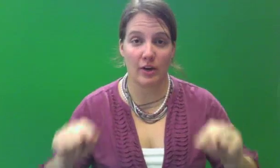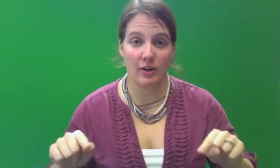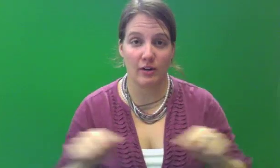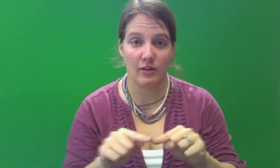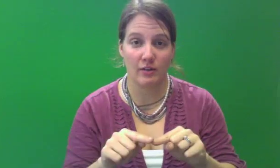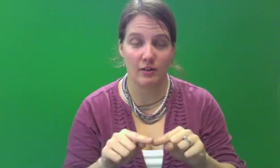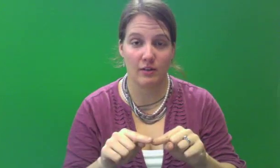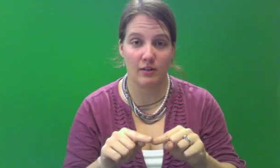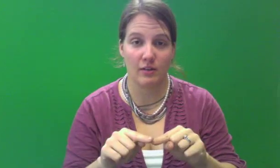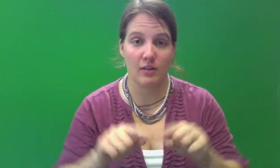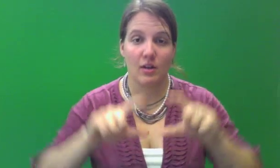square,